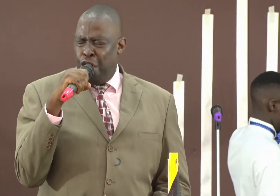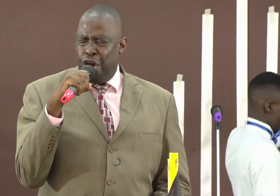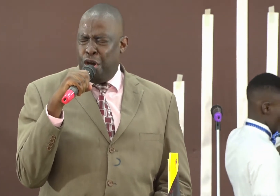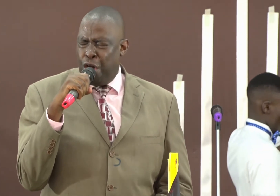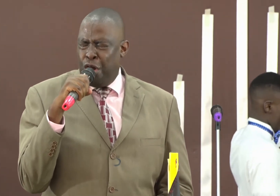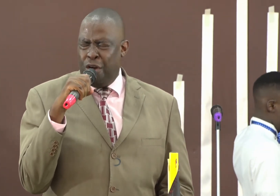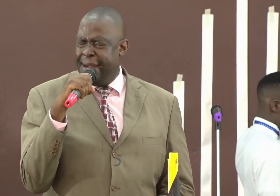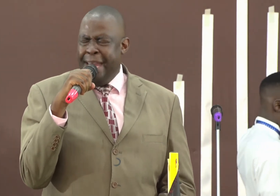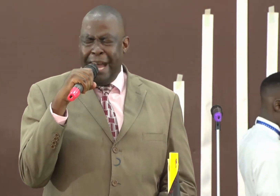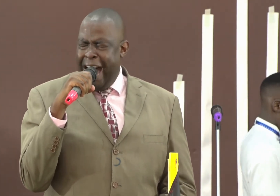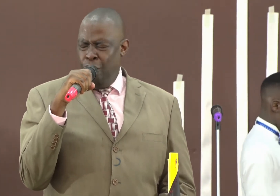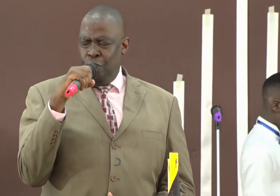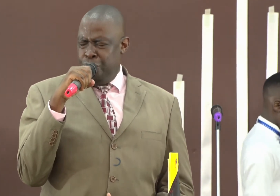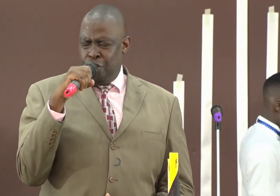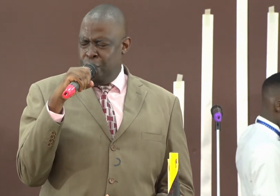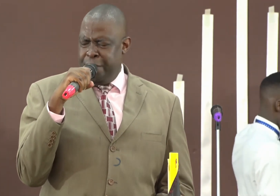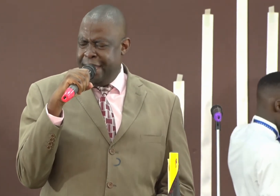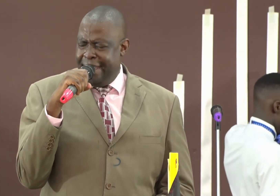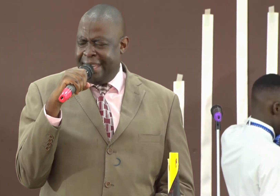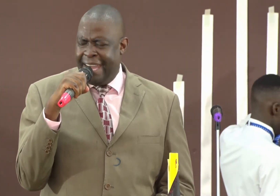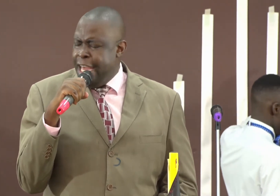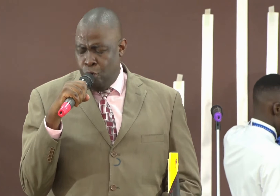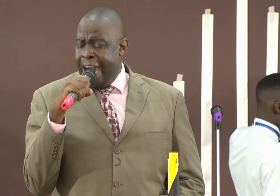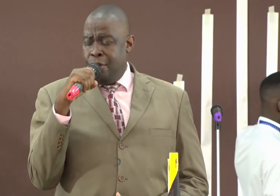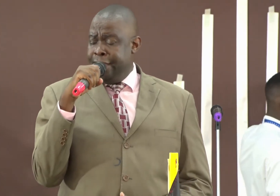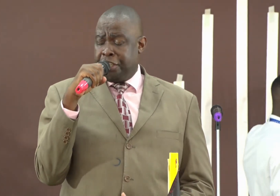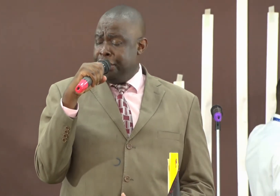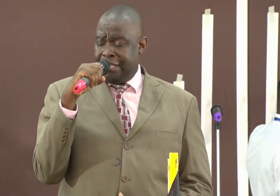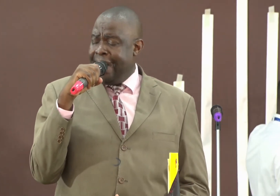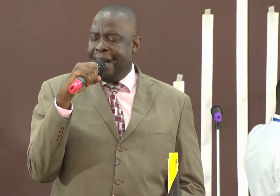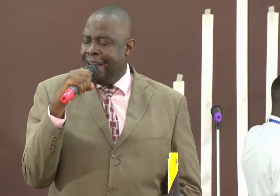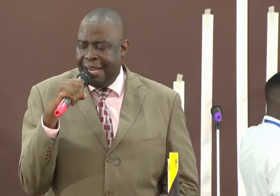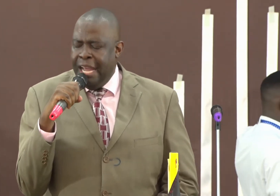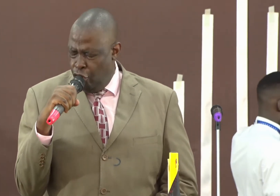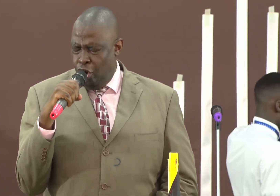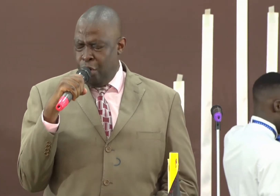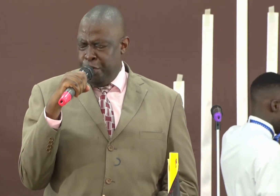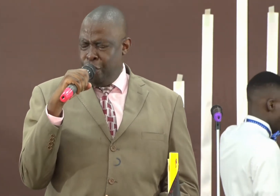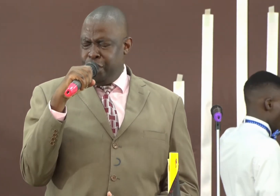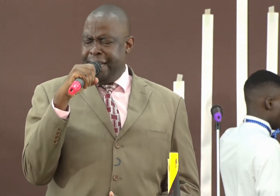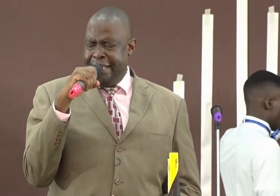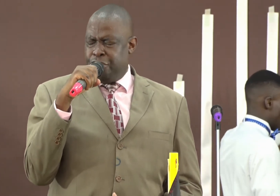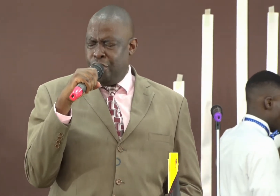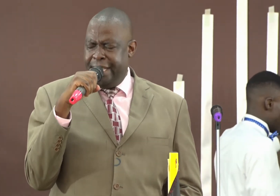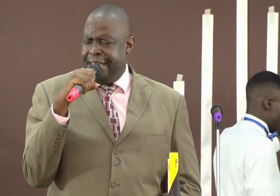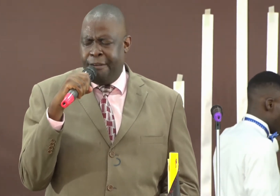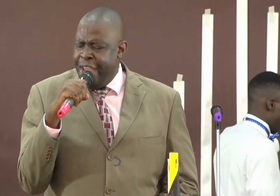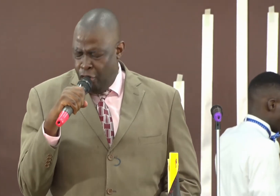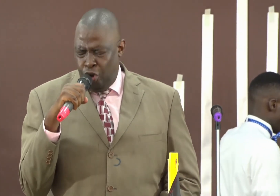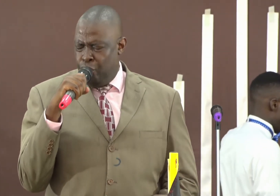Oemosomo tindo Awo onomowe Wawe sesta Obo vyoko